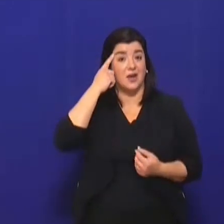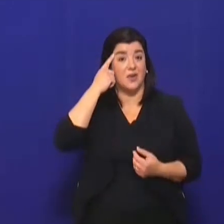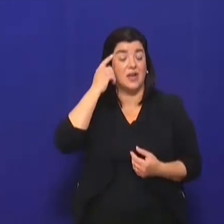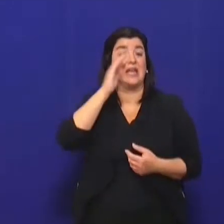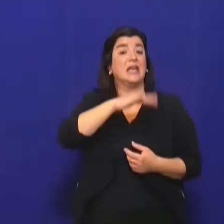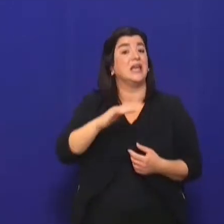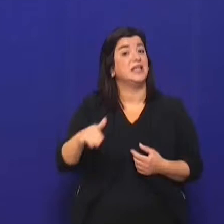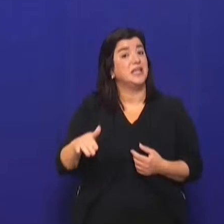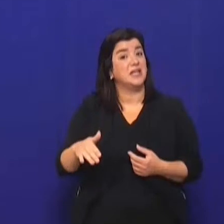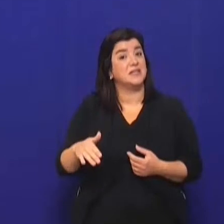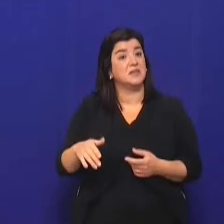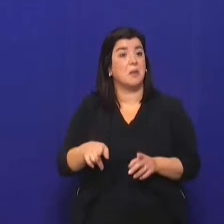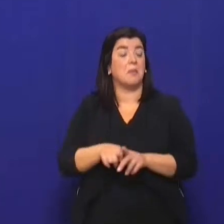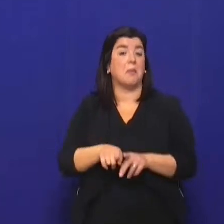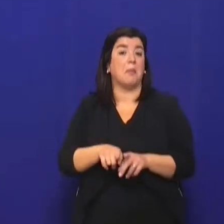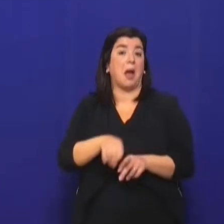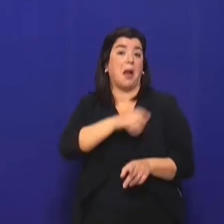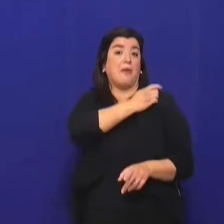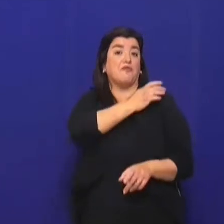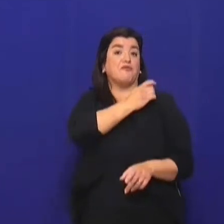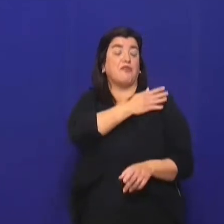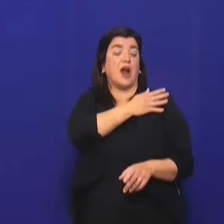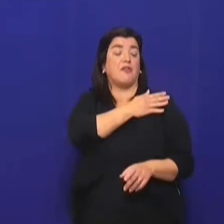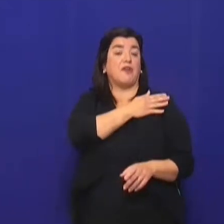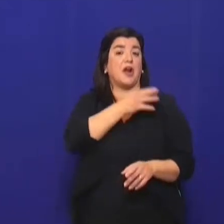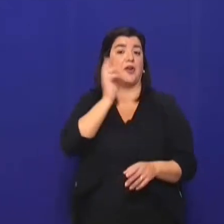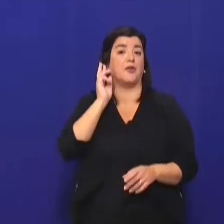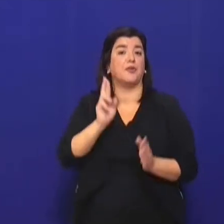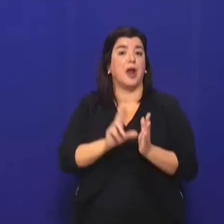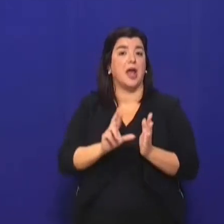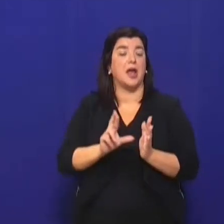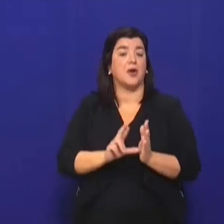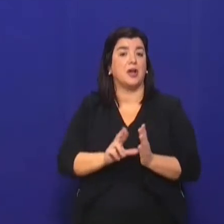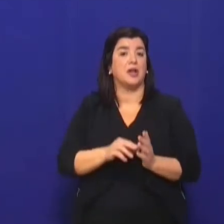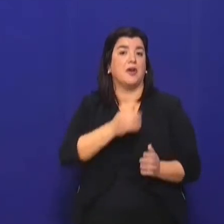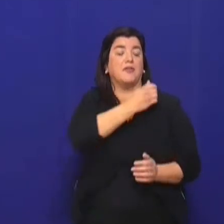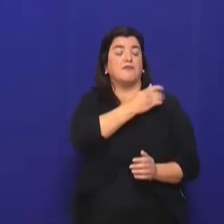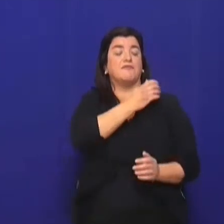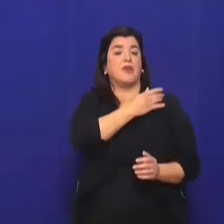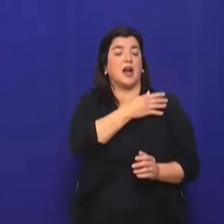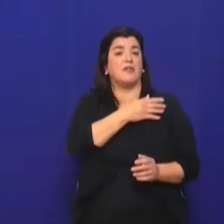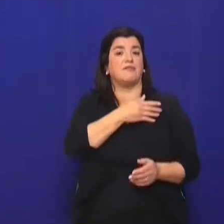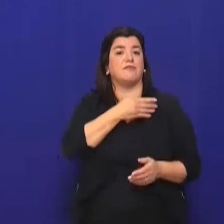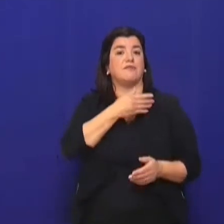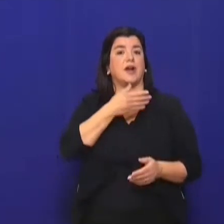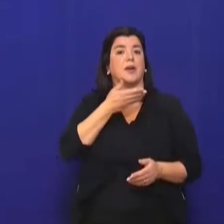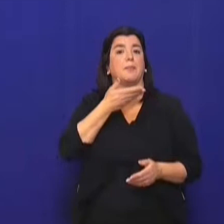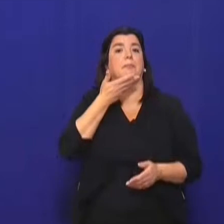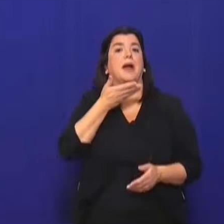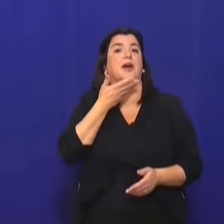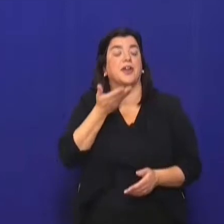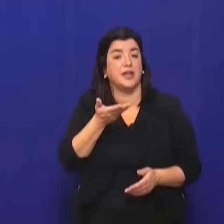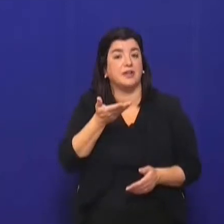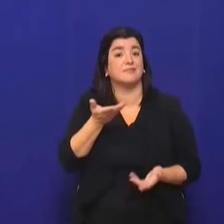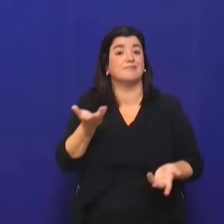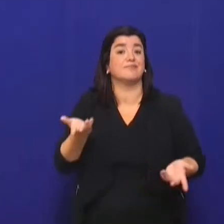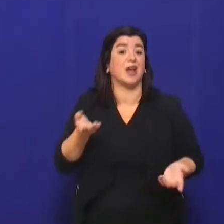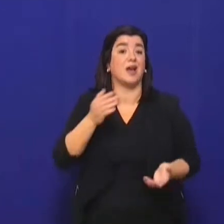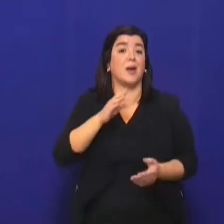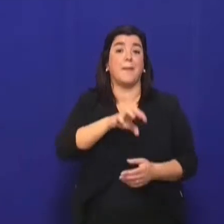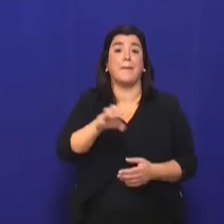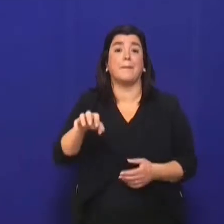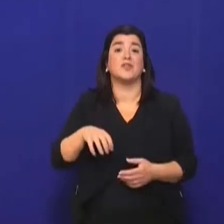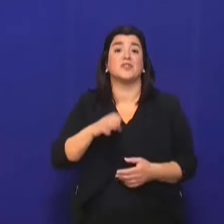jeddu mar f'postijiet li huma magħluqin li huma postijiet personali tagħhom u hemmhekk kienu